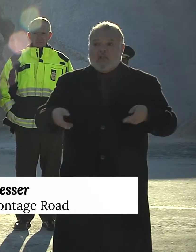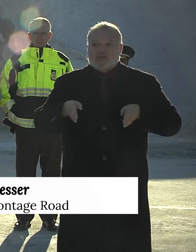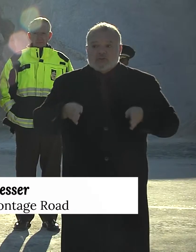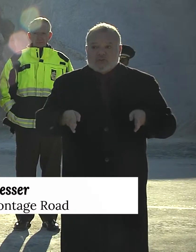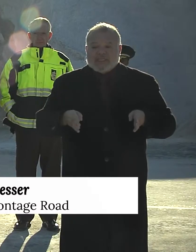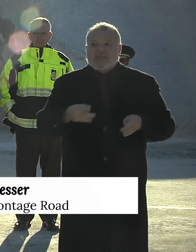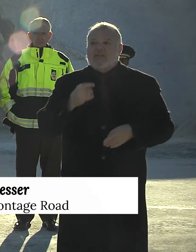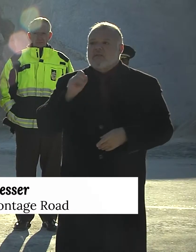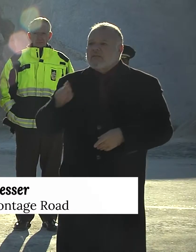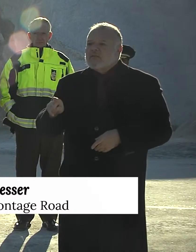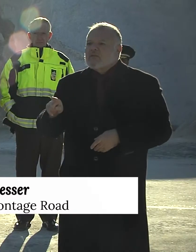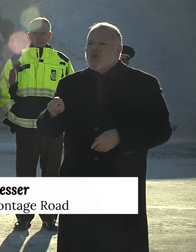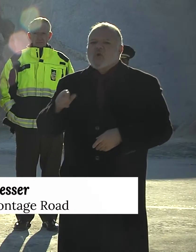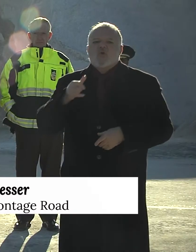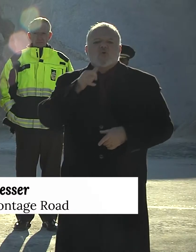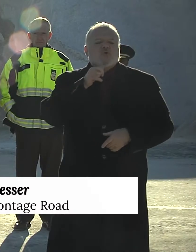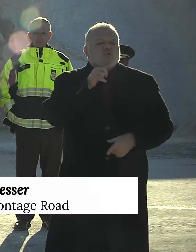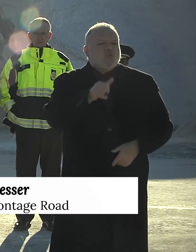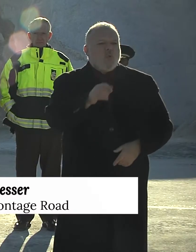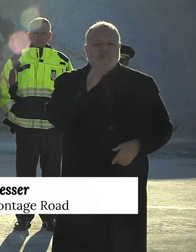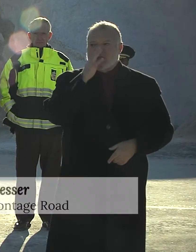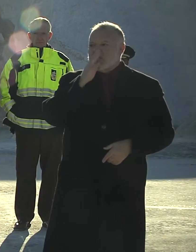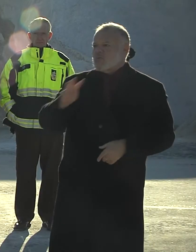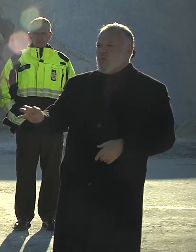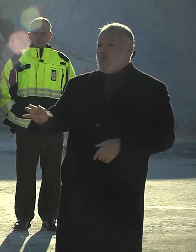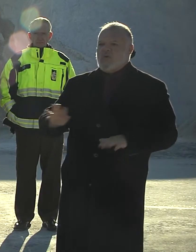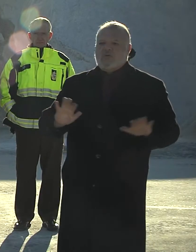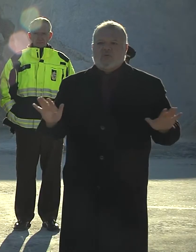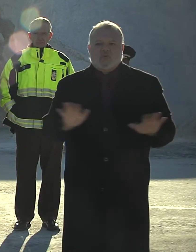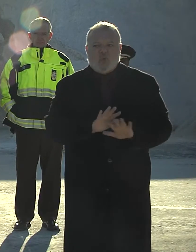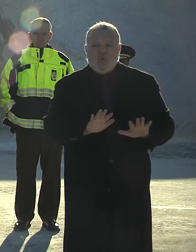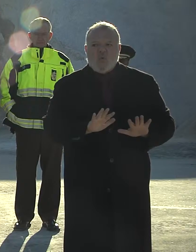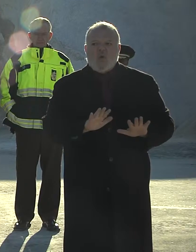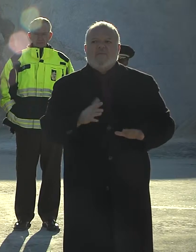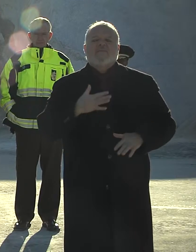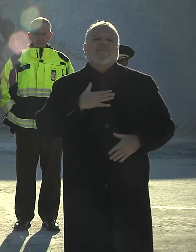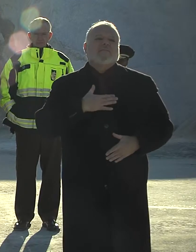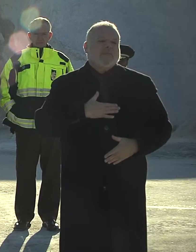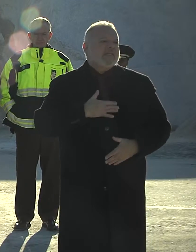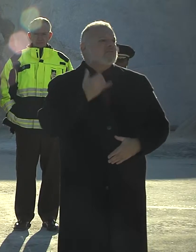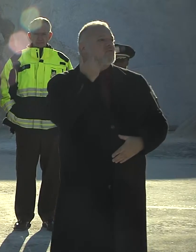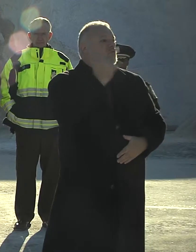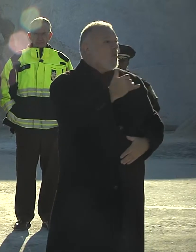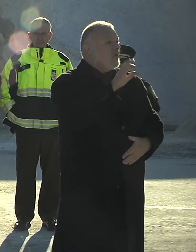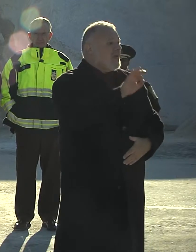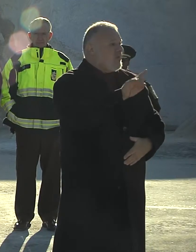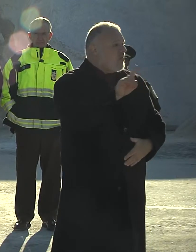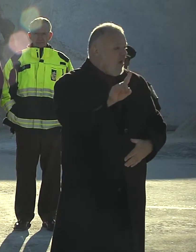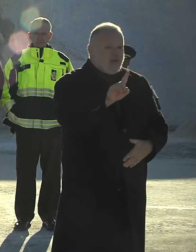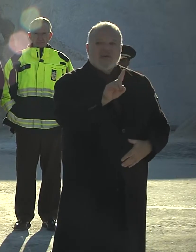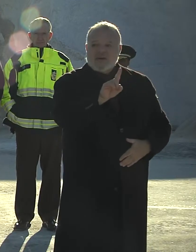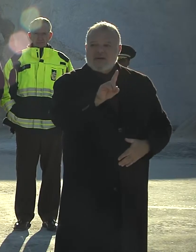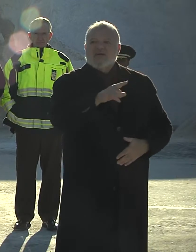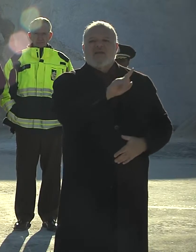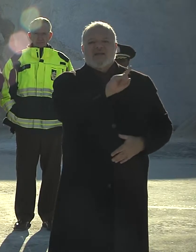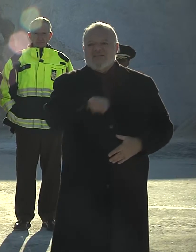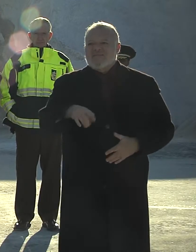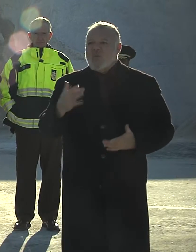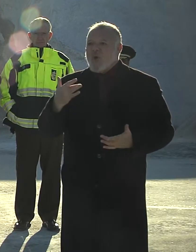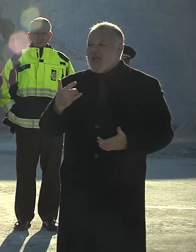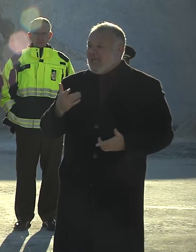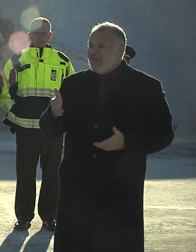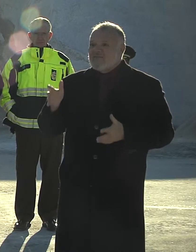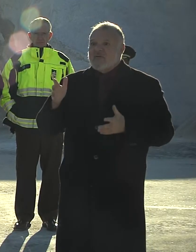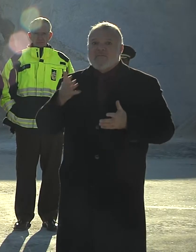to hesitate. We want you to call 911, because Pine Street and all of the staff that are out there on bad weather, they don't get